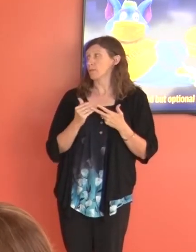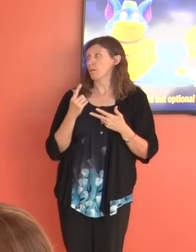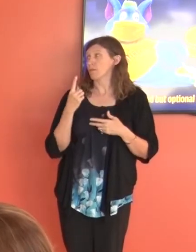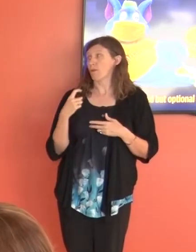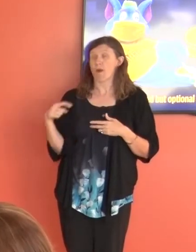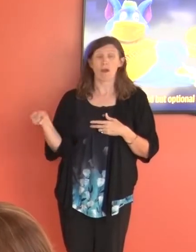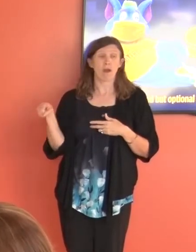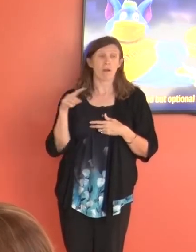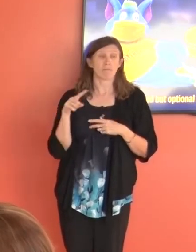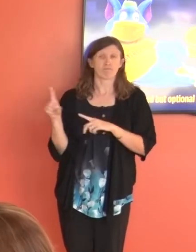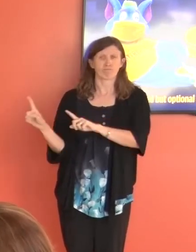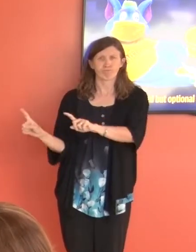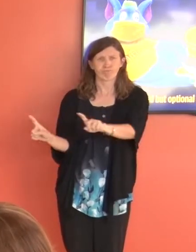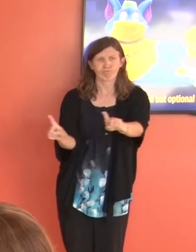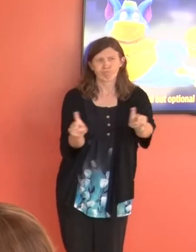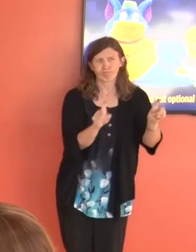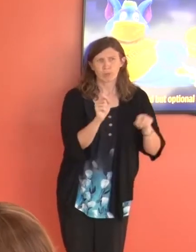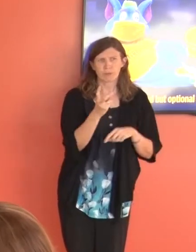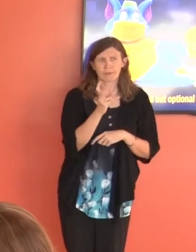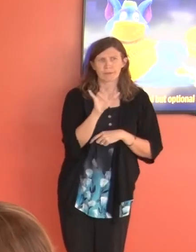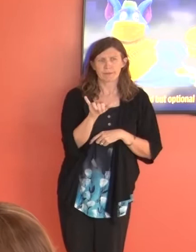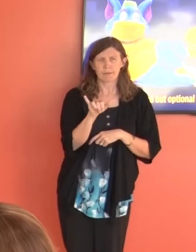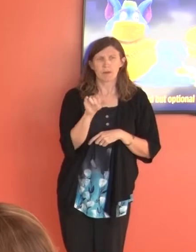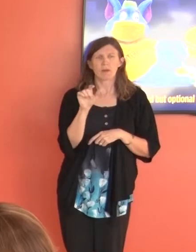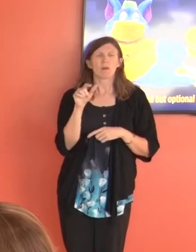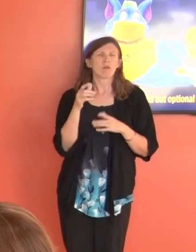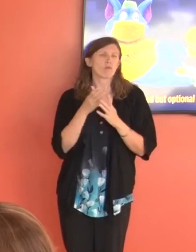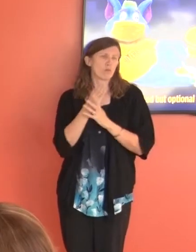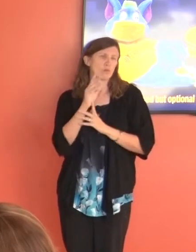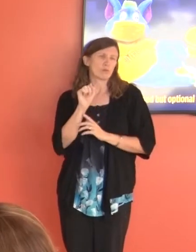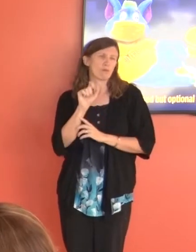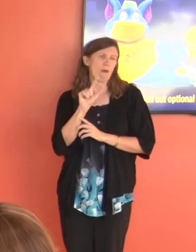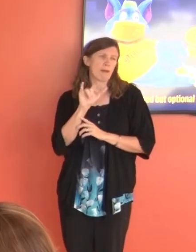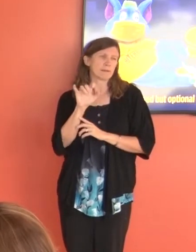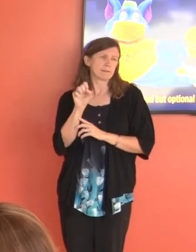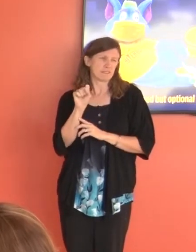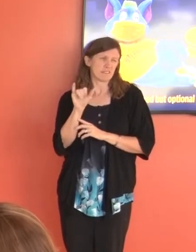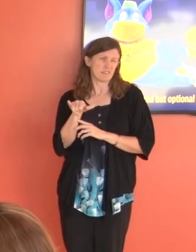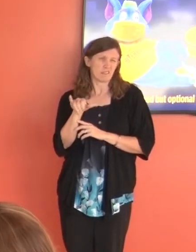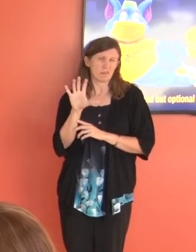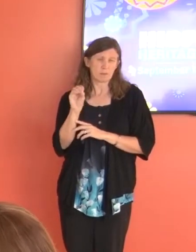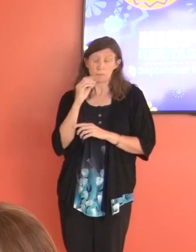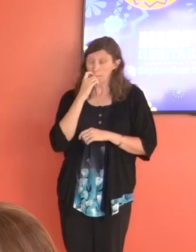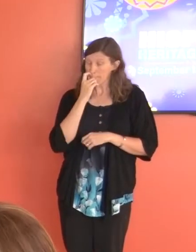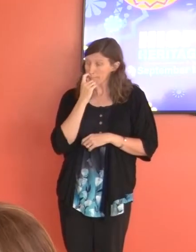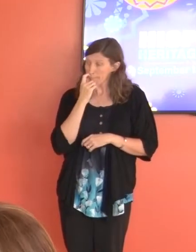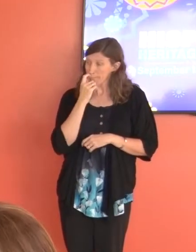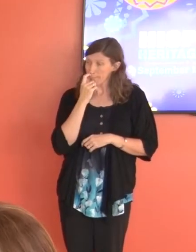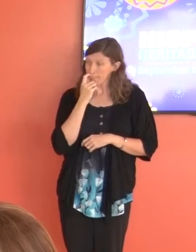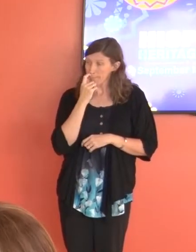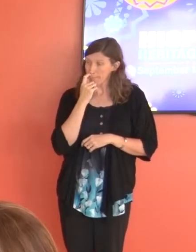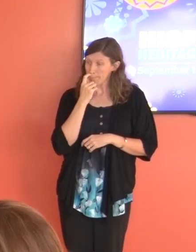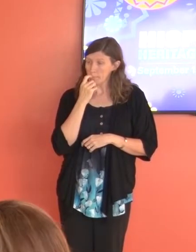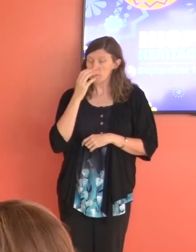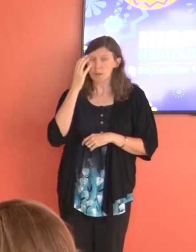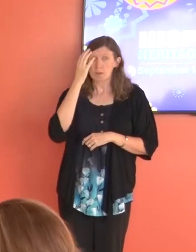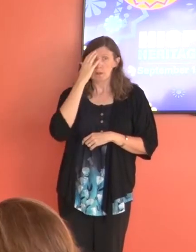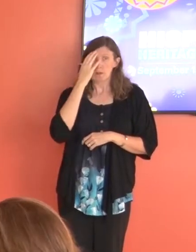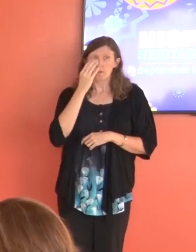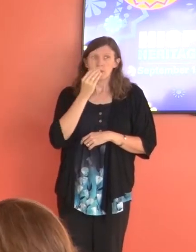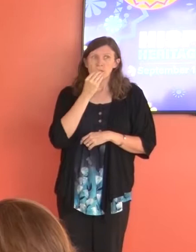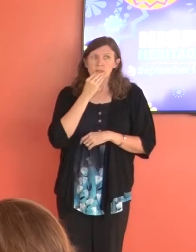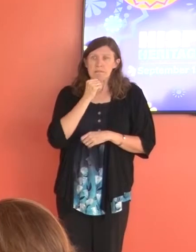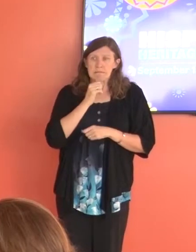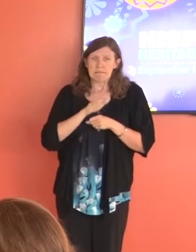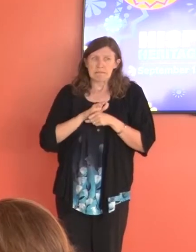the surveys that we've done with Trellis Foundation, we know that food insecurity is a major